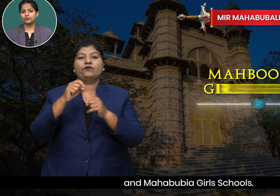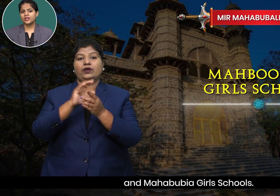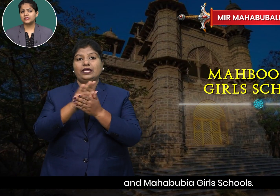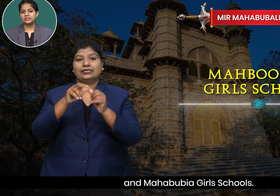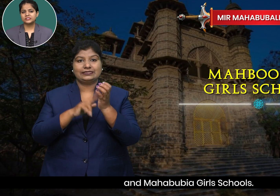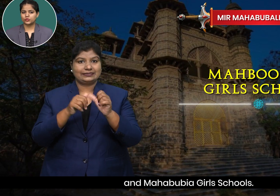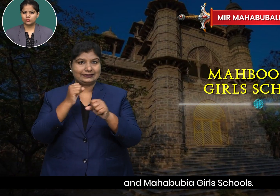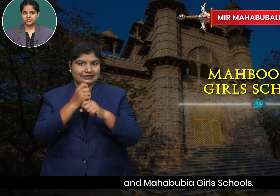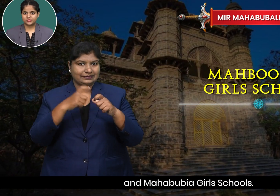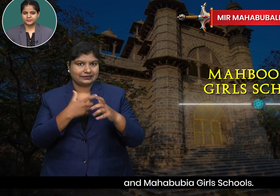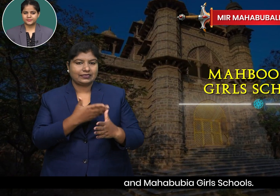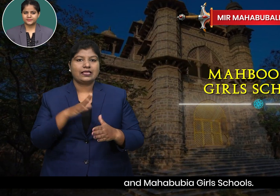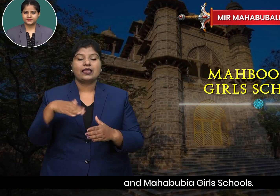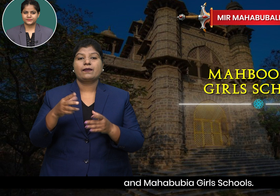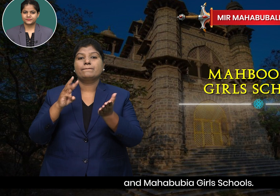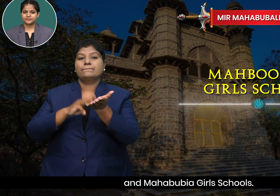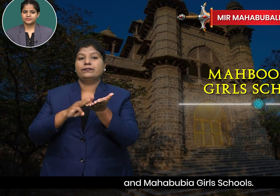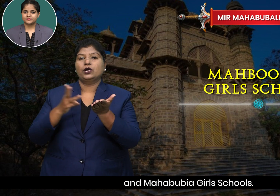and Mehboobia Girls' Schools.